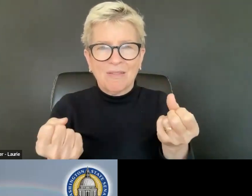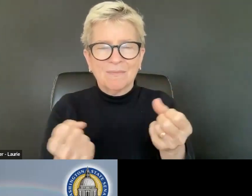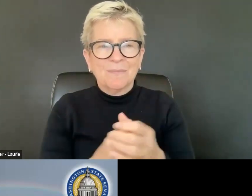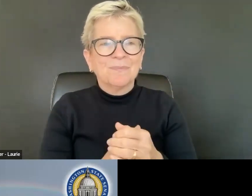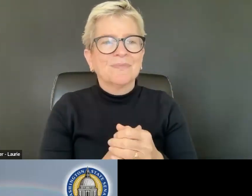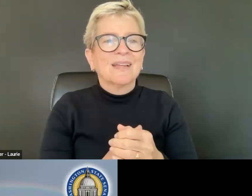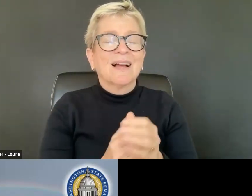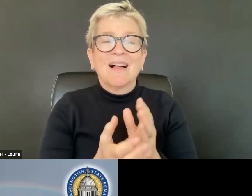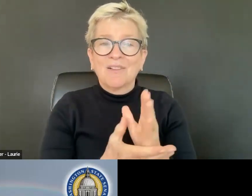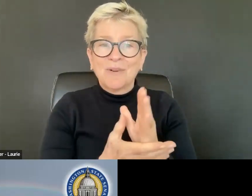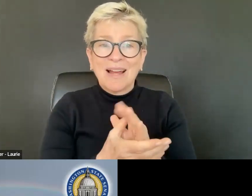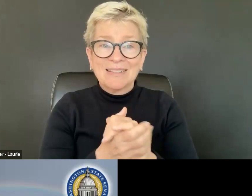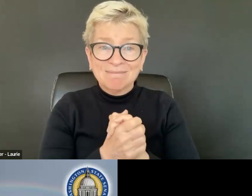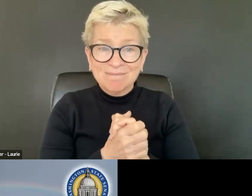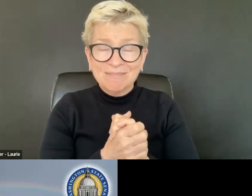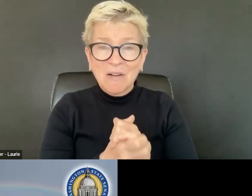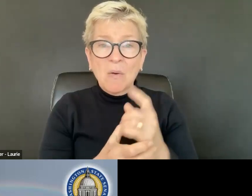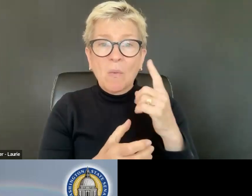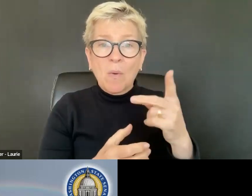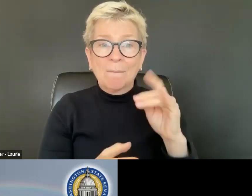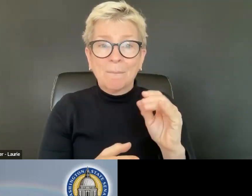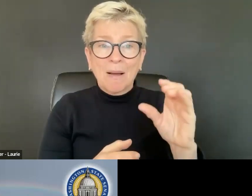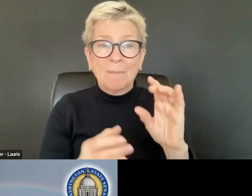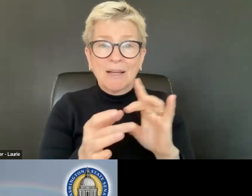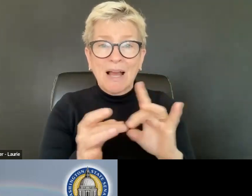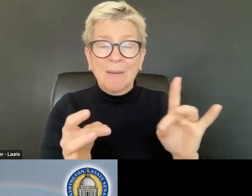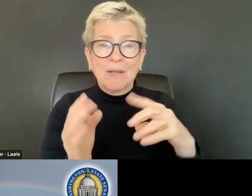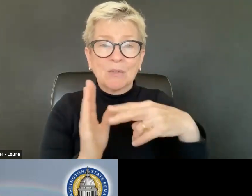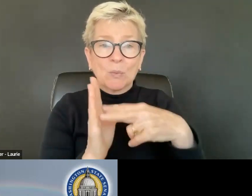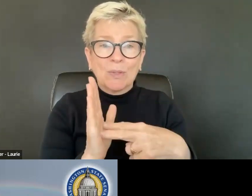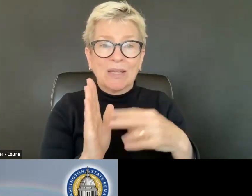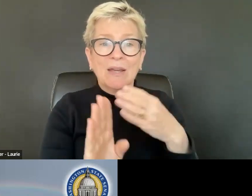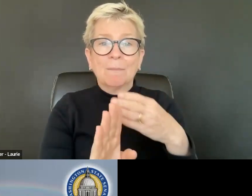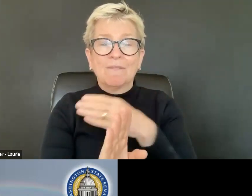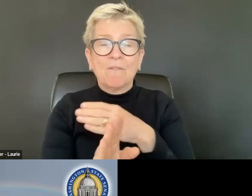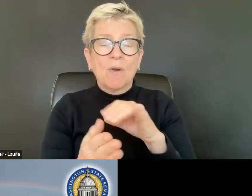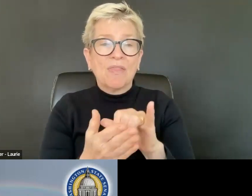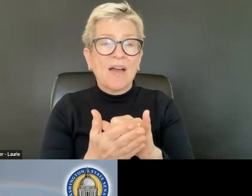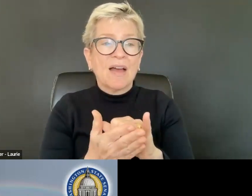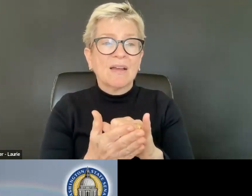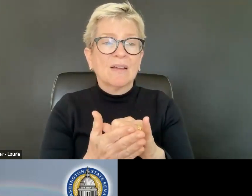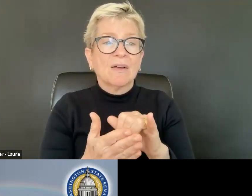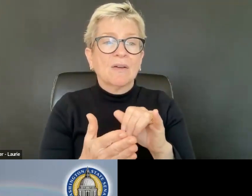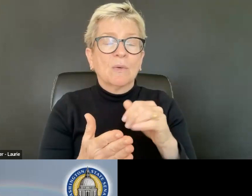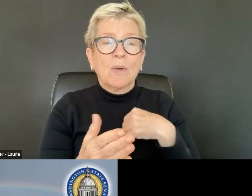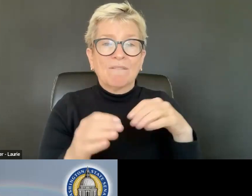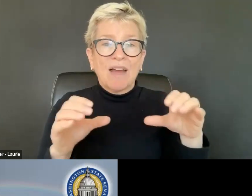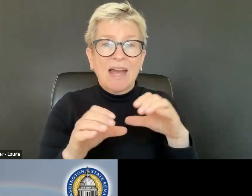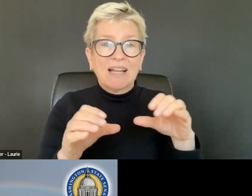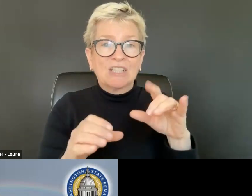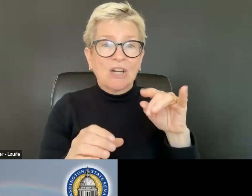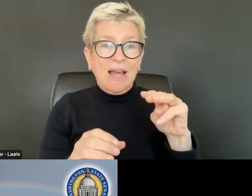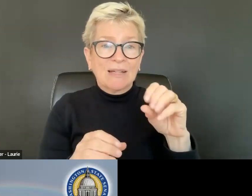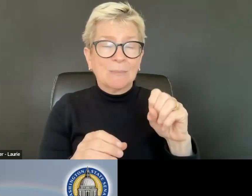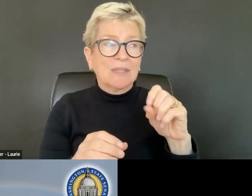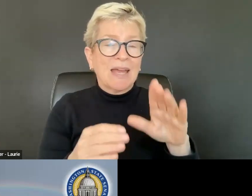All right, I have one public comment to read, but before we do that, we'll quickly do action items and next steps. The biggest